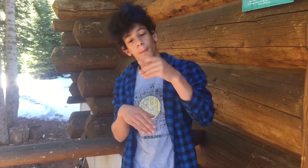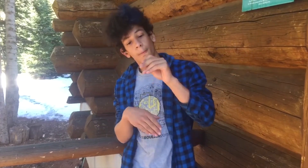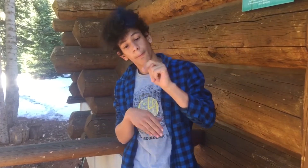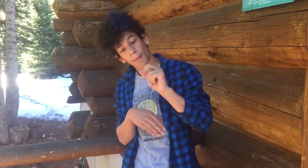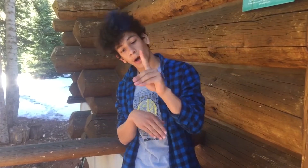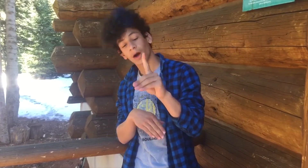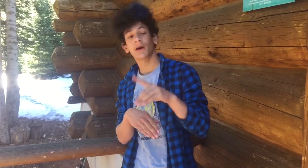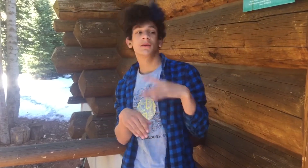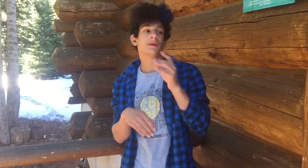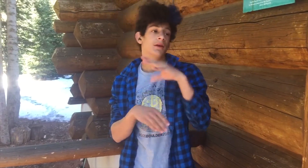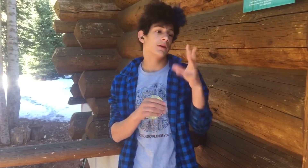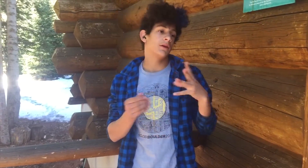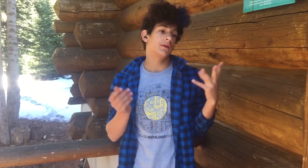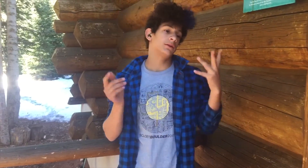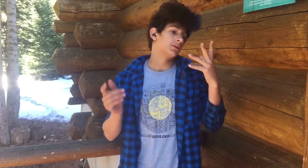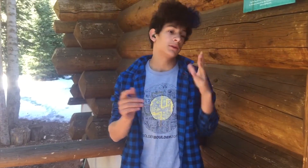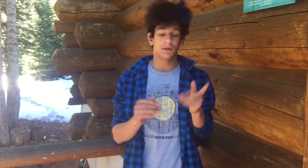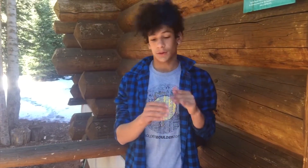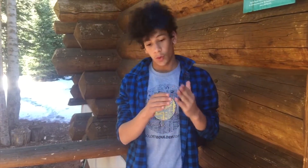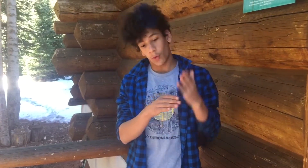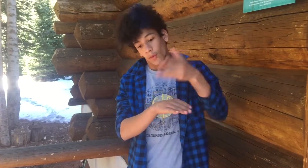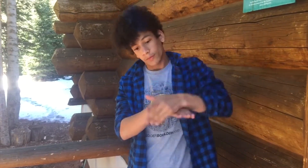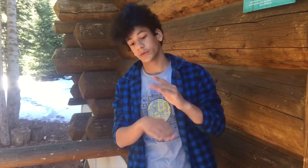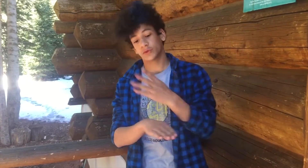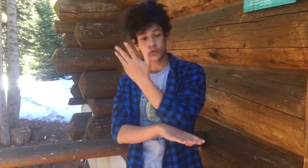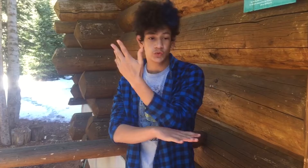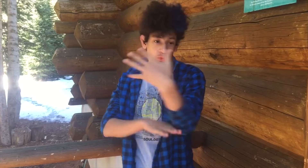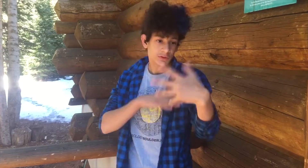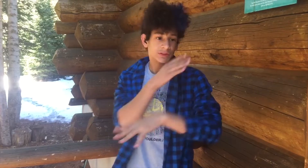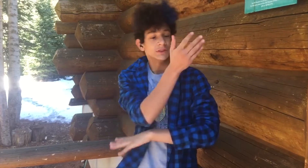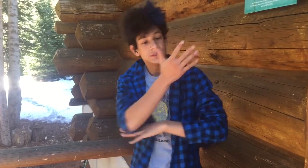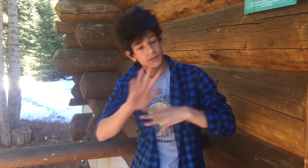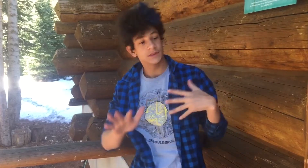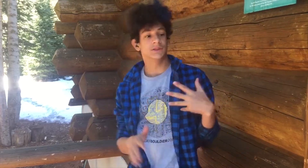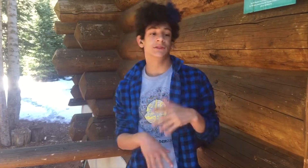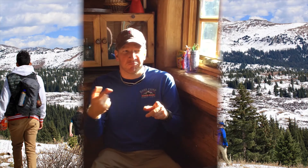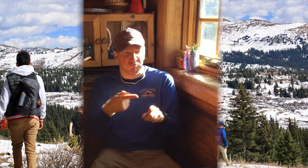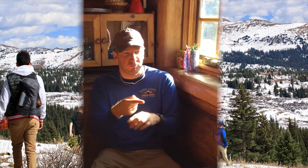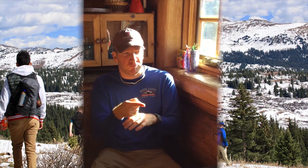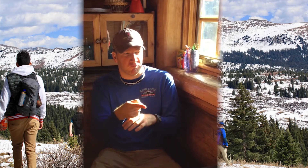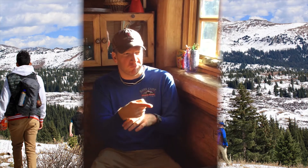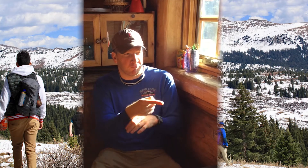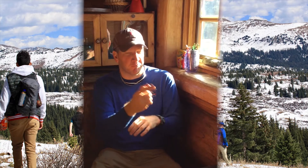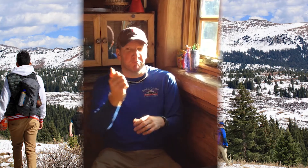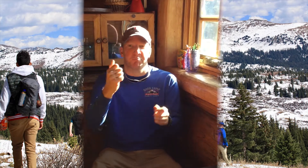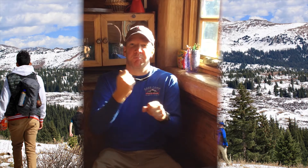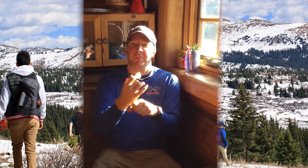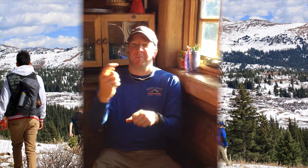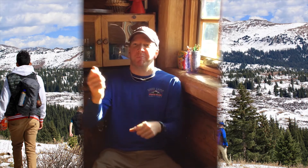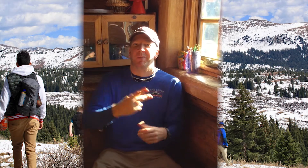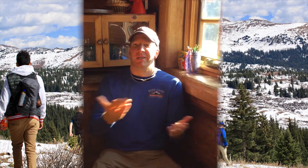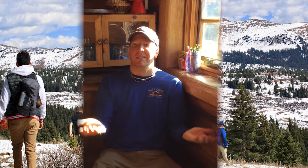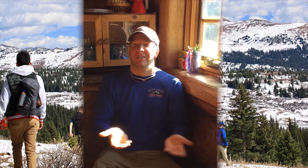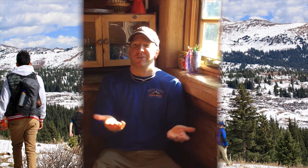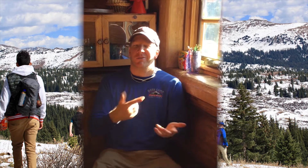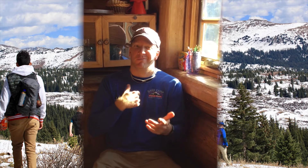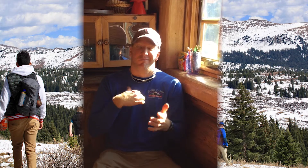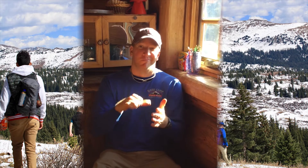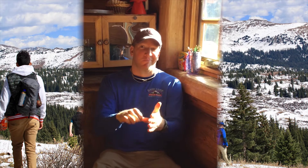a pond. We had to scale some logs. We kept going, and we made it back here. I was